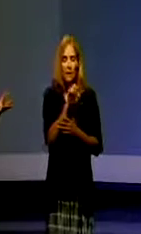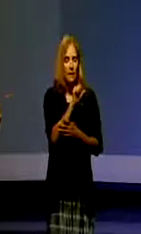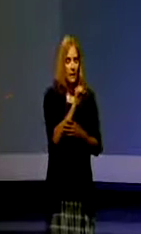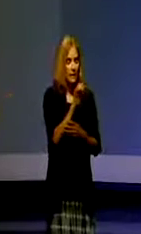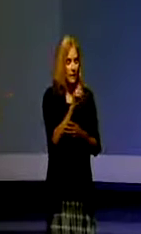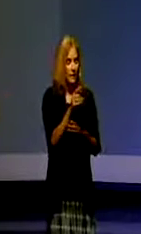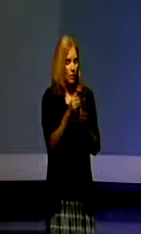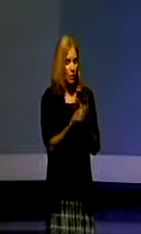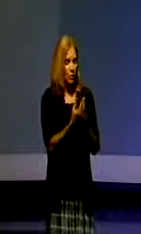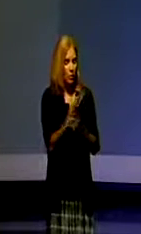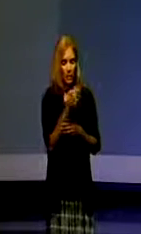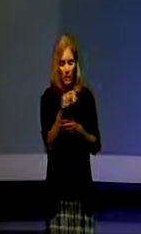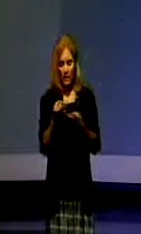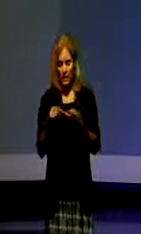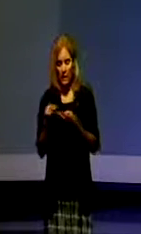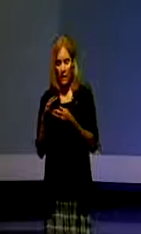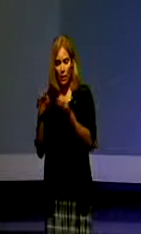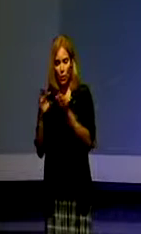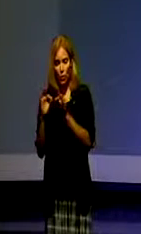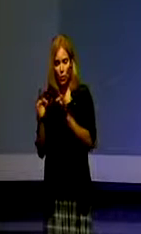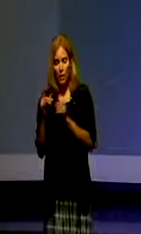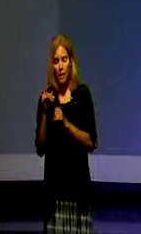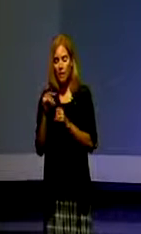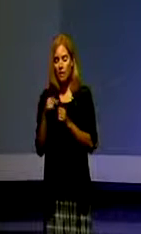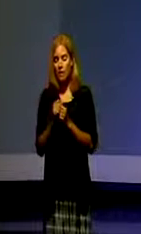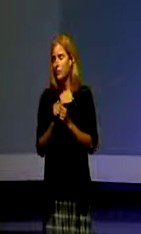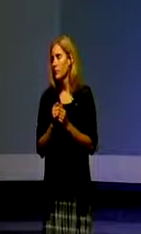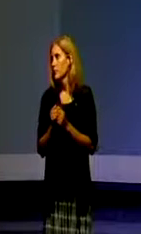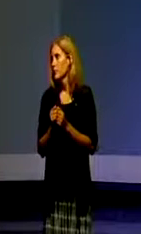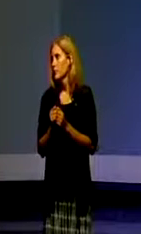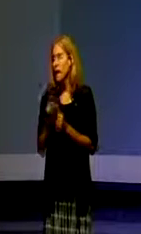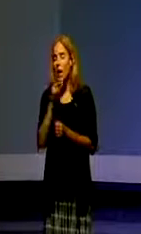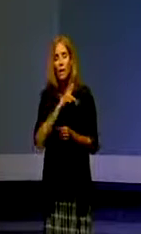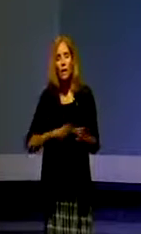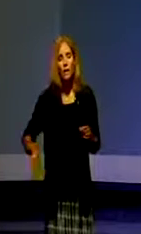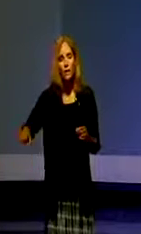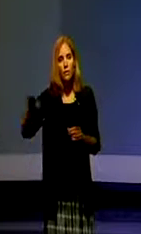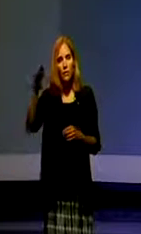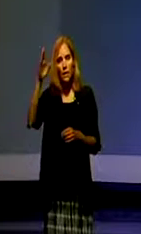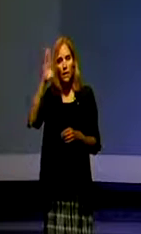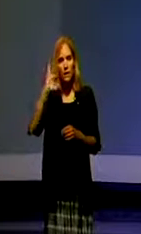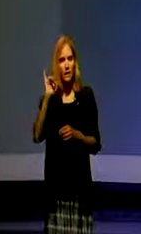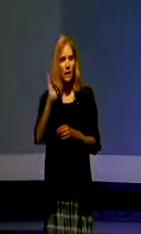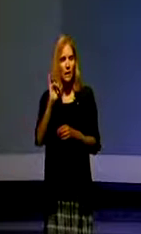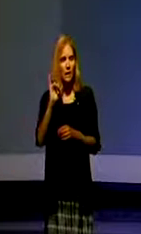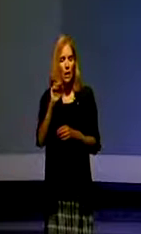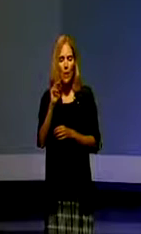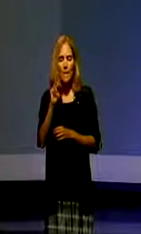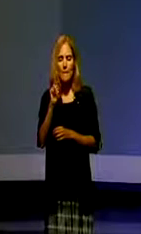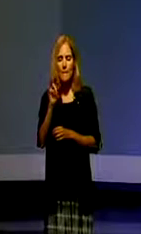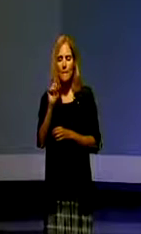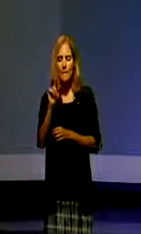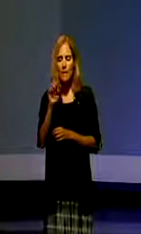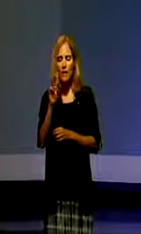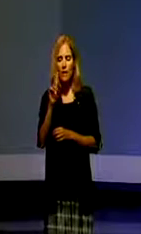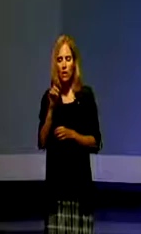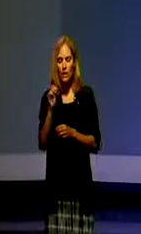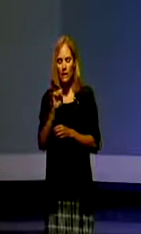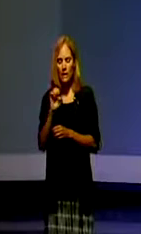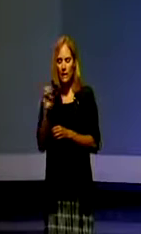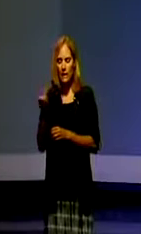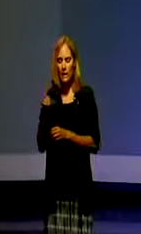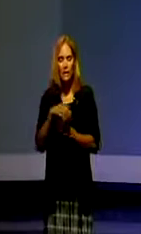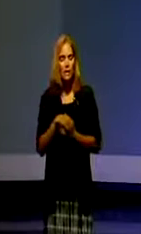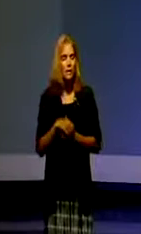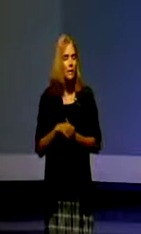that grows. And then in the second parable, he's going to talk about how the kingdom of God is like a mustard seed. And part of what we're